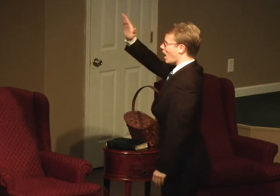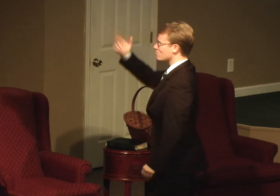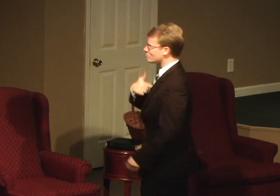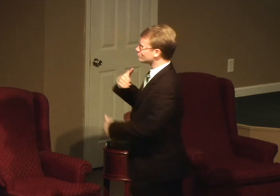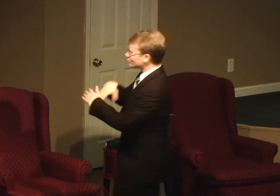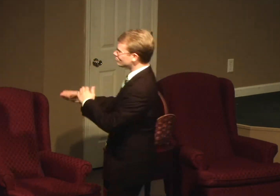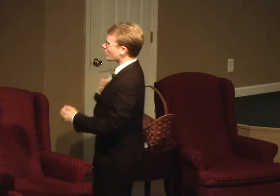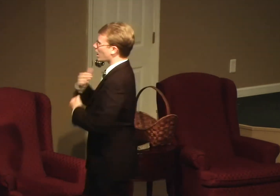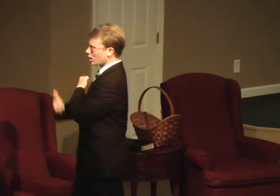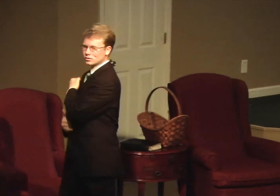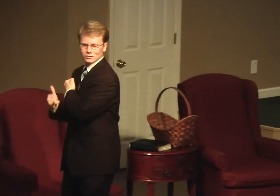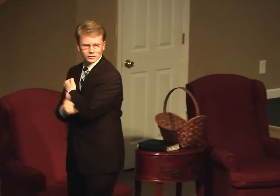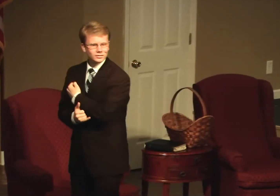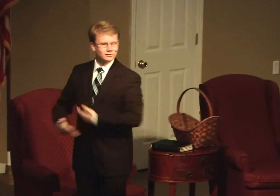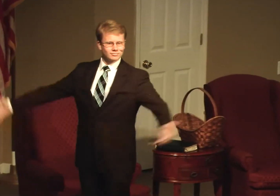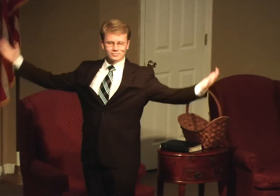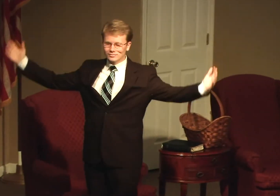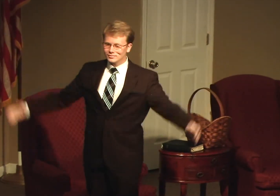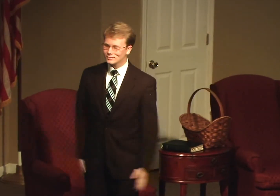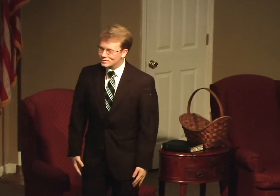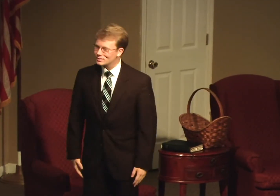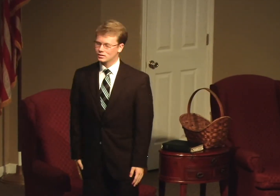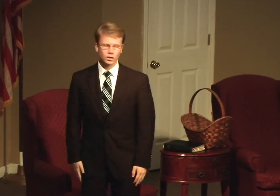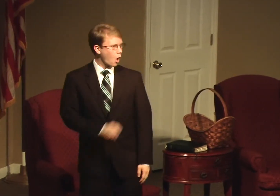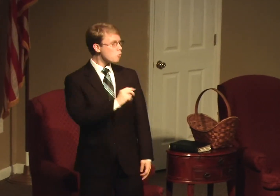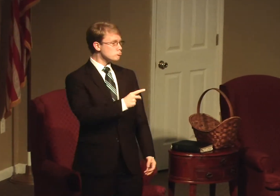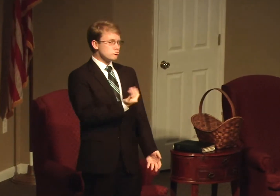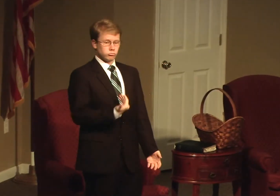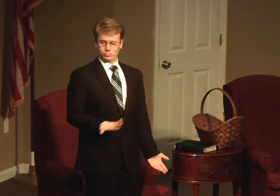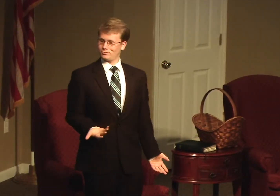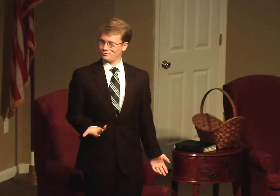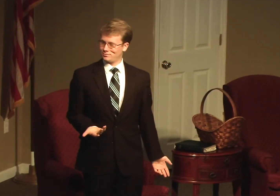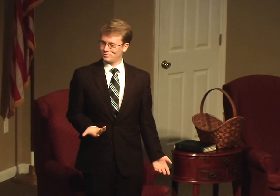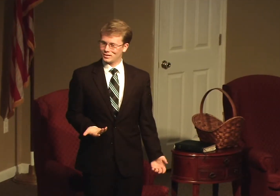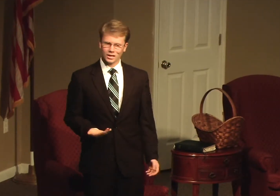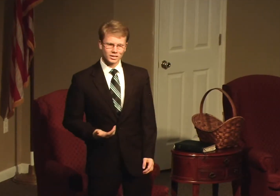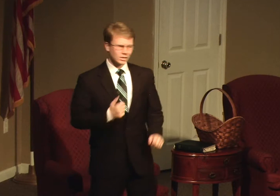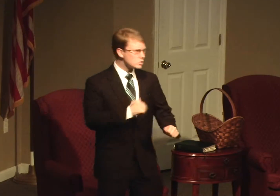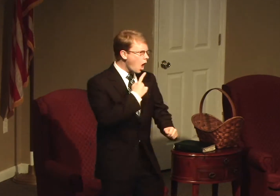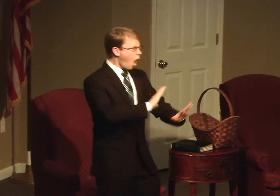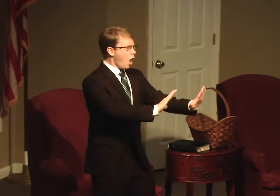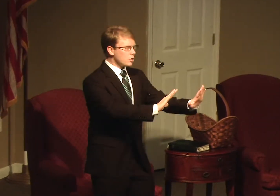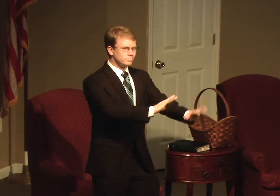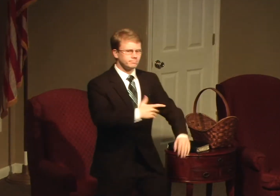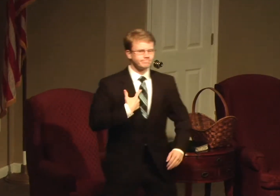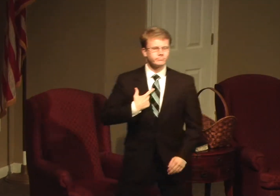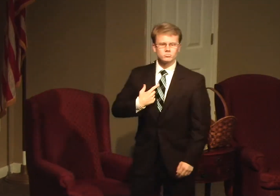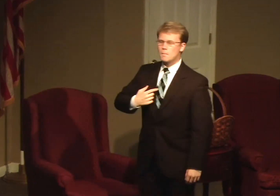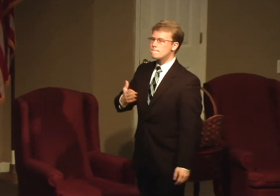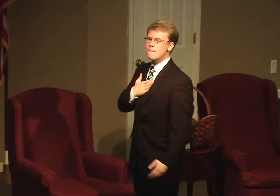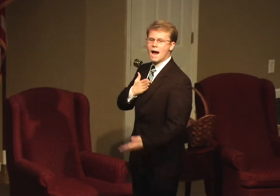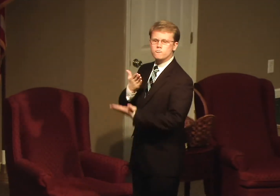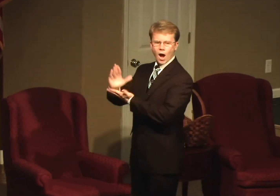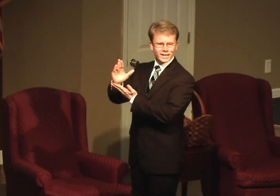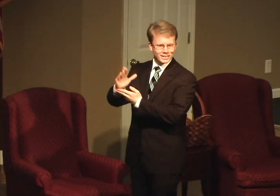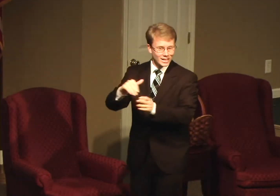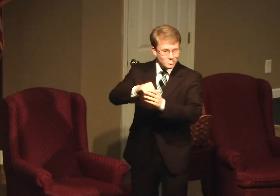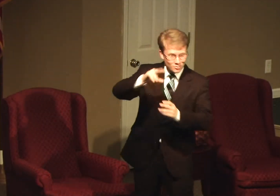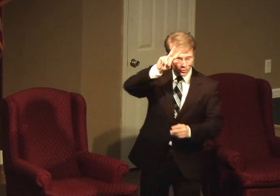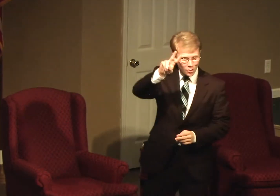anymore. Hi, I'm coming in. And I just enter the country. I want to be able to do that. I don't want them to